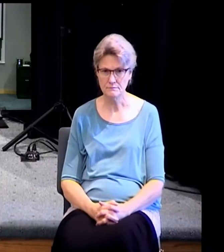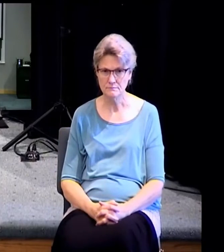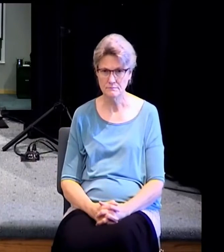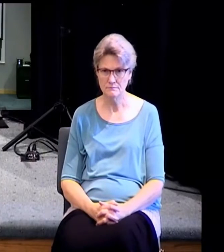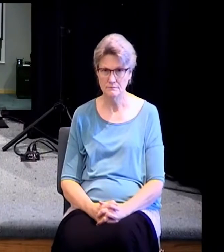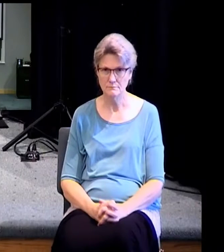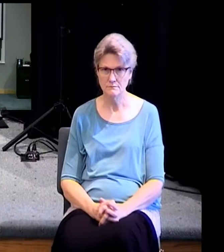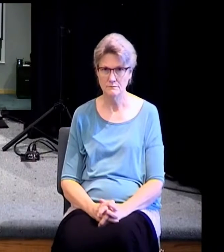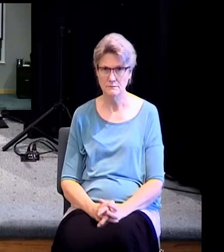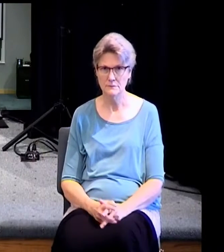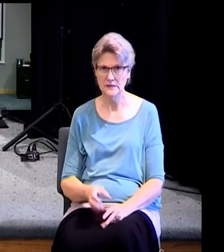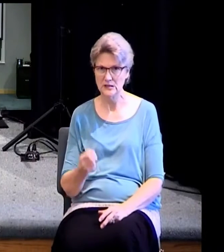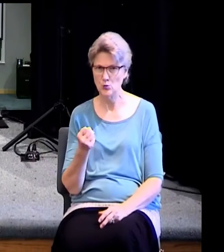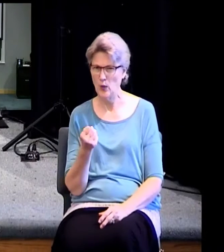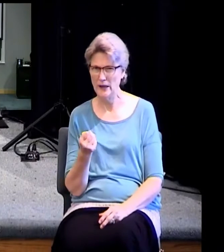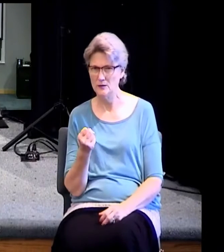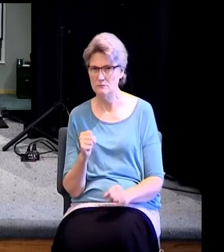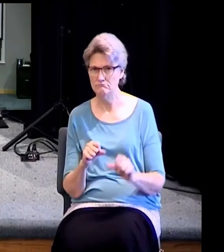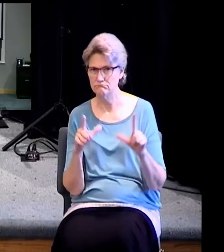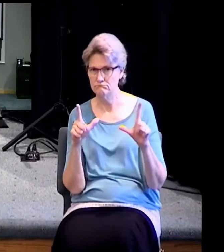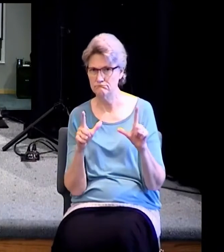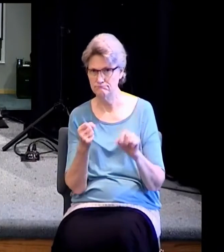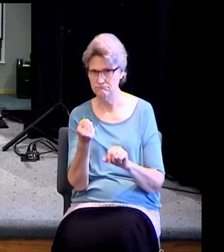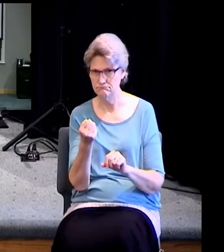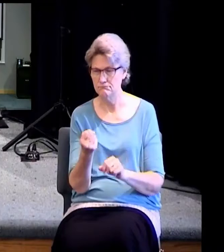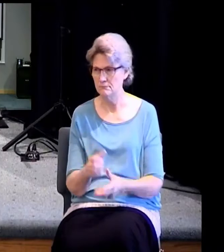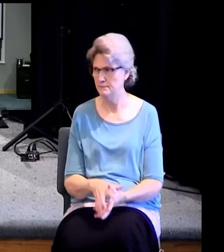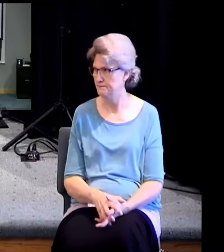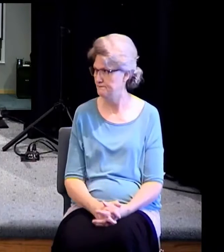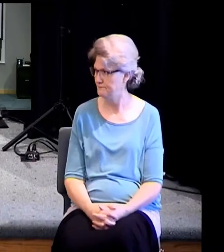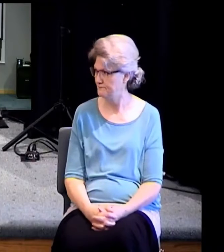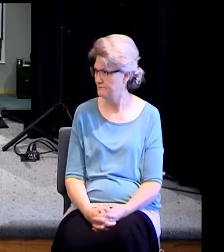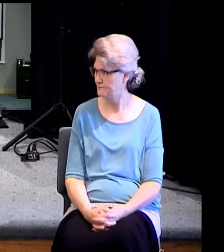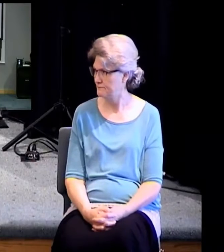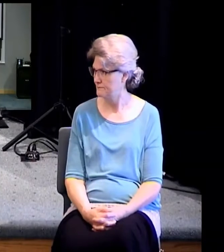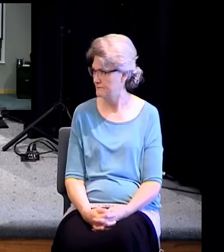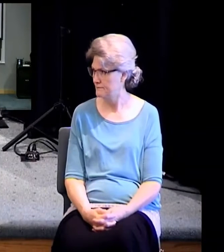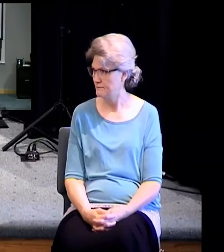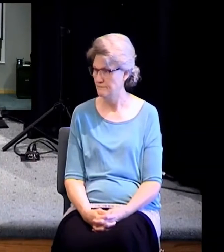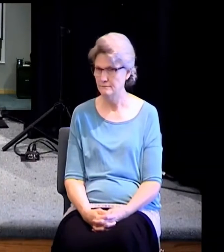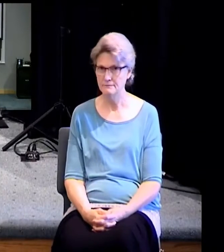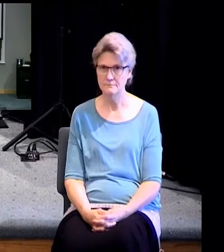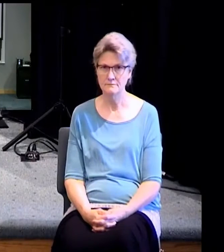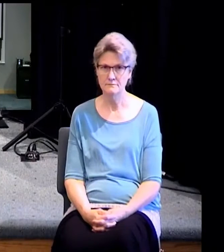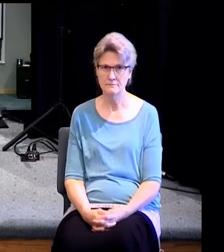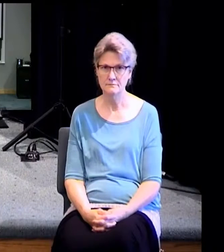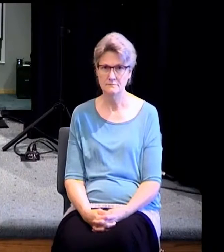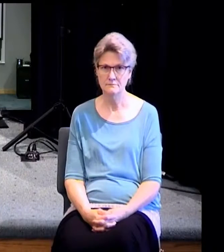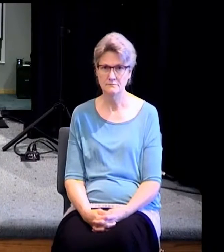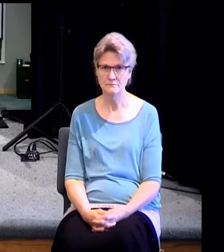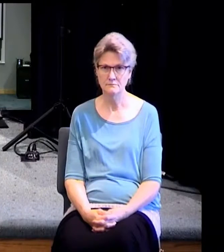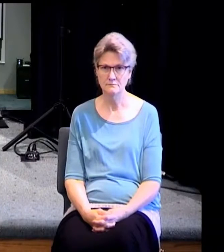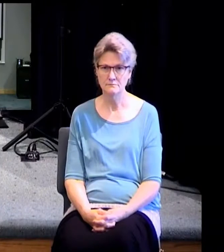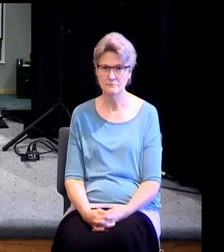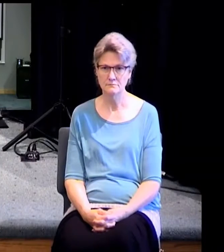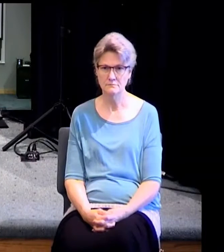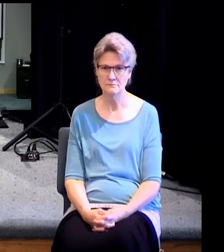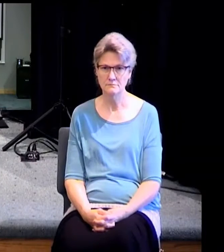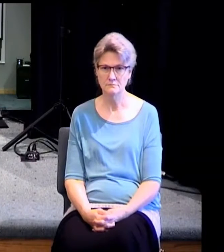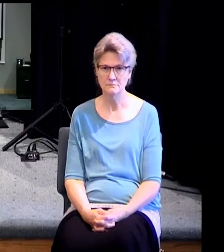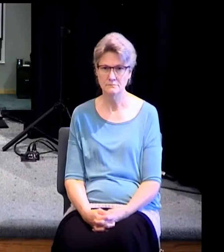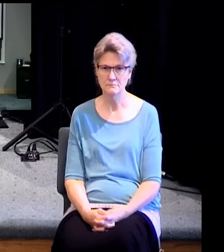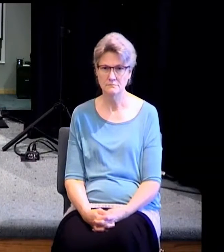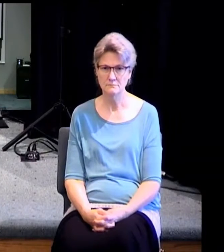Hold off on the next one, please. There is another I didn't read this